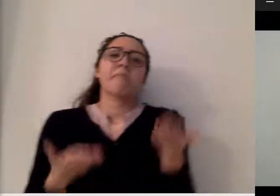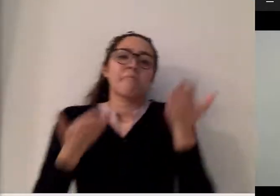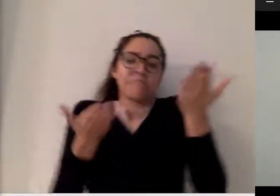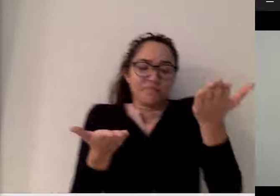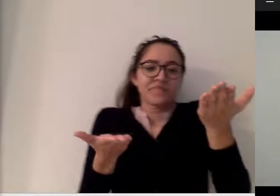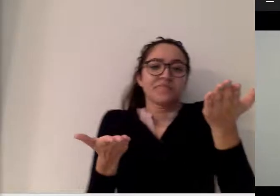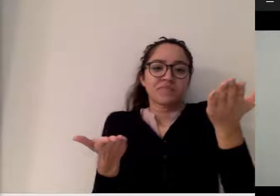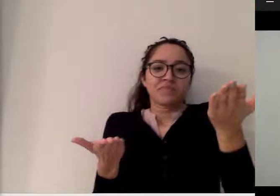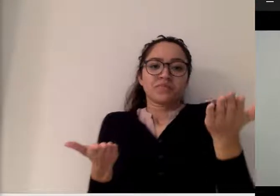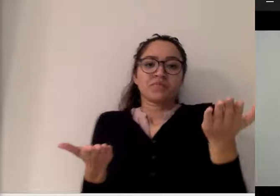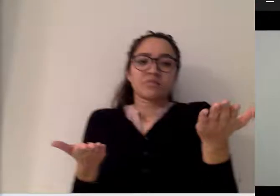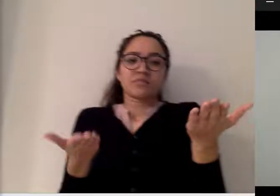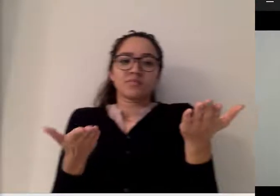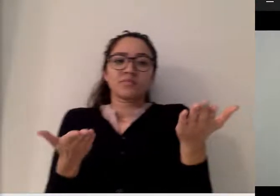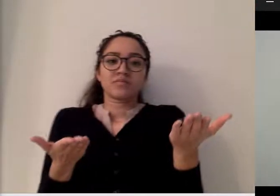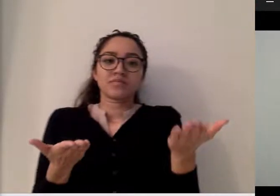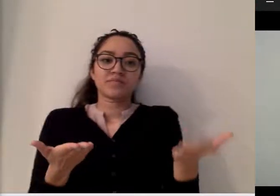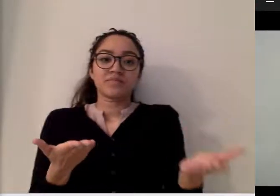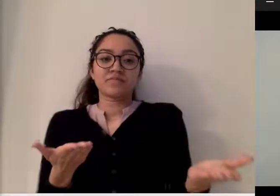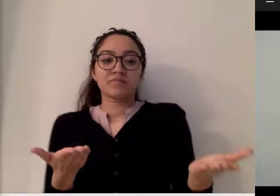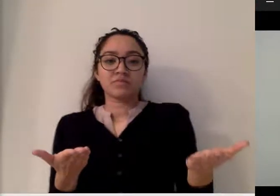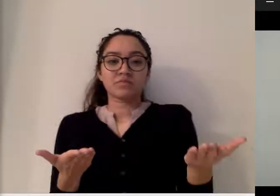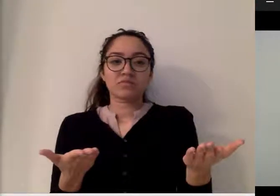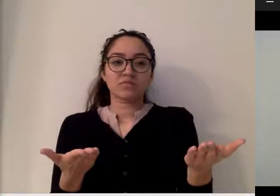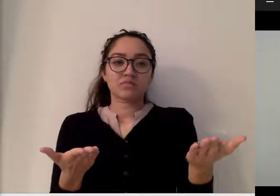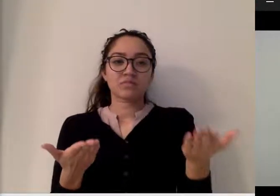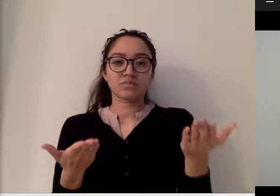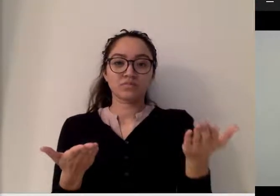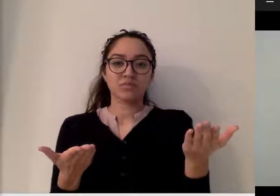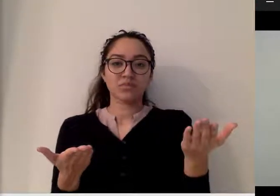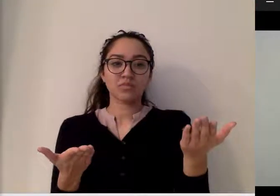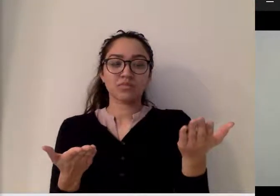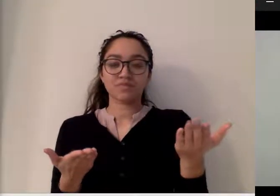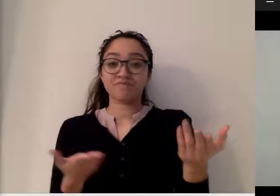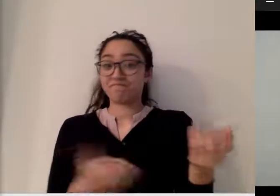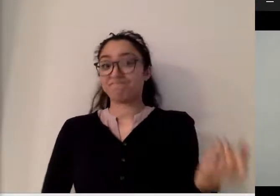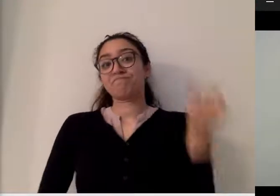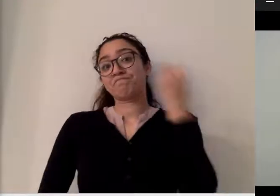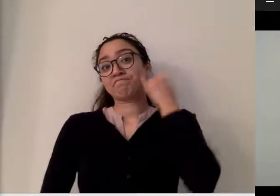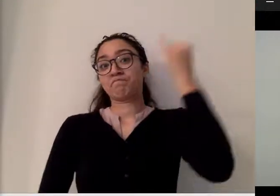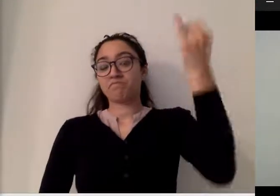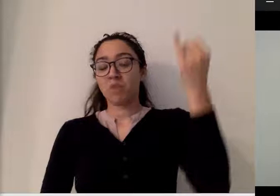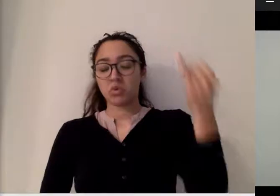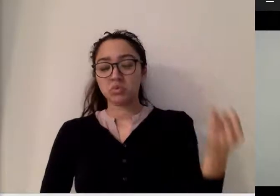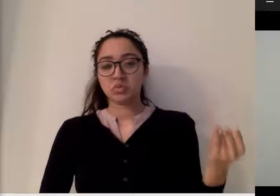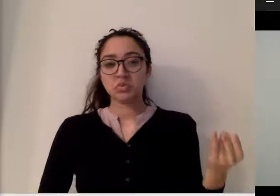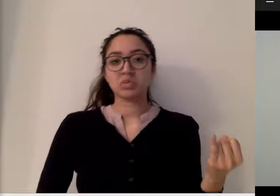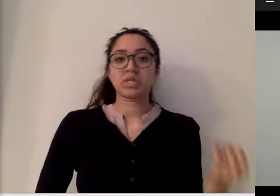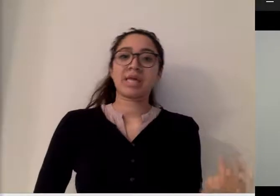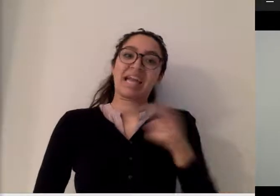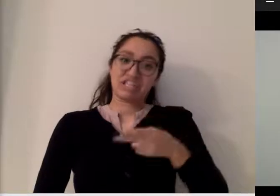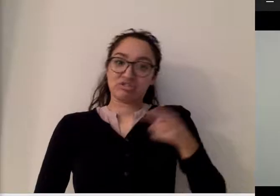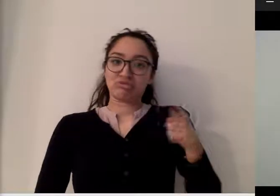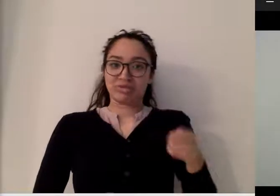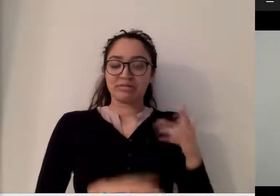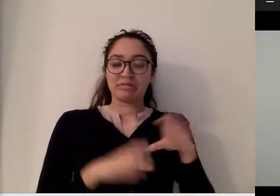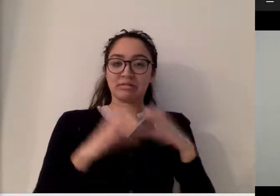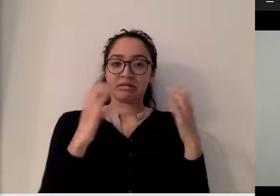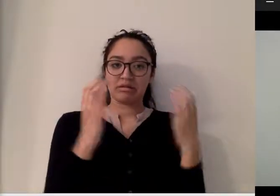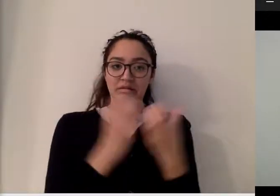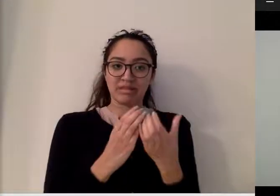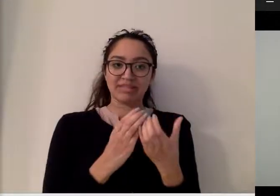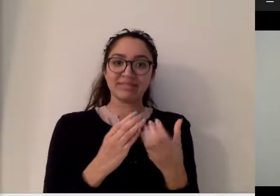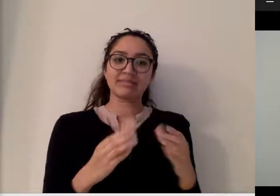this. If you were in a history class and you walked in on the day of